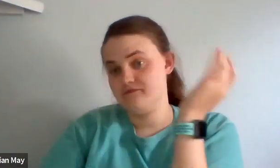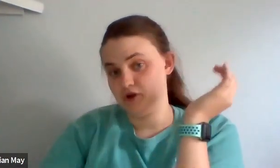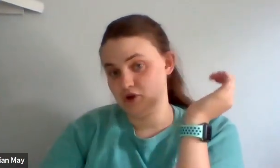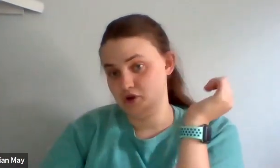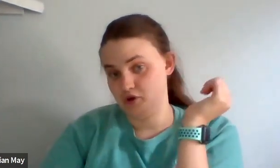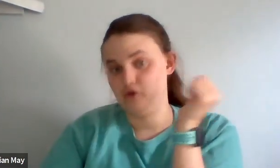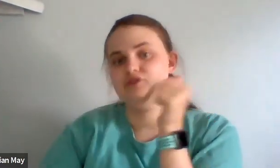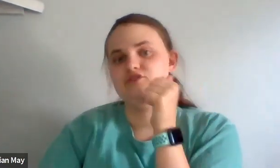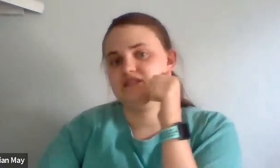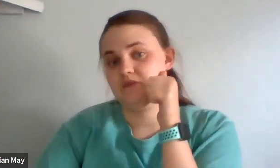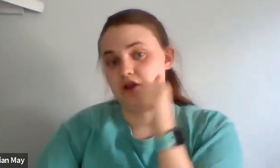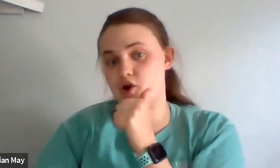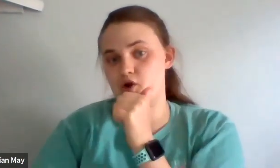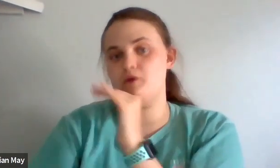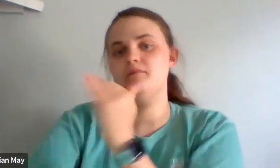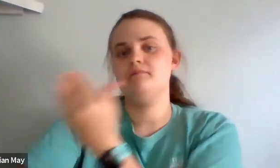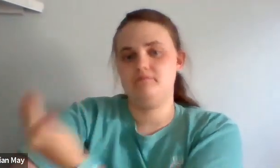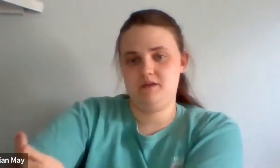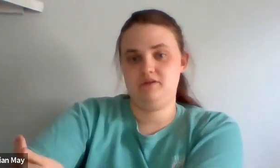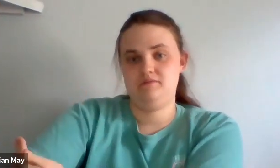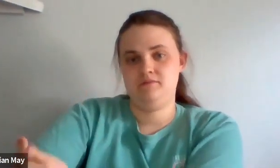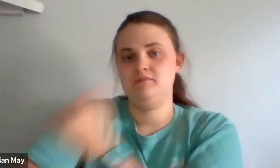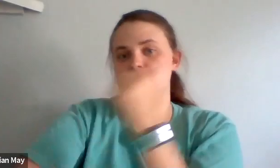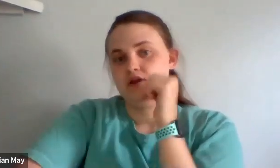for girl, you do the same thing. Girl, baby.